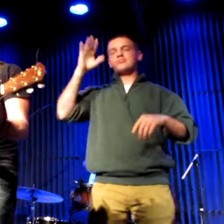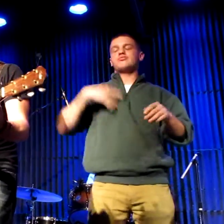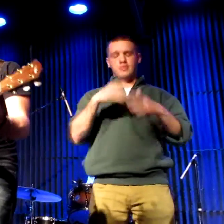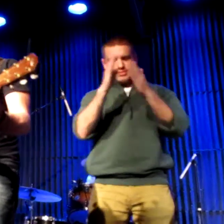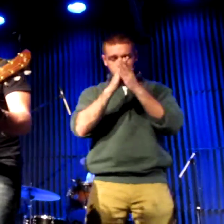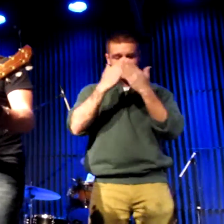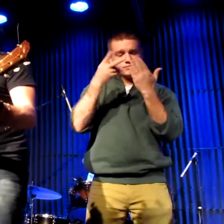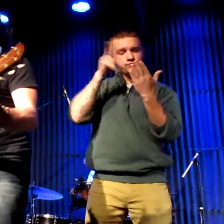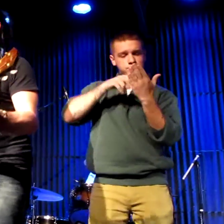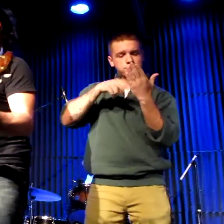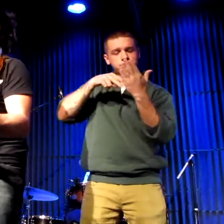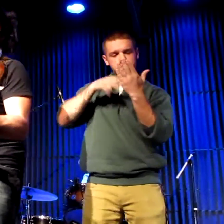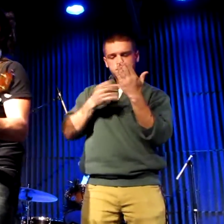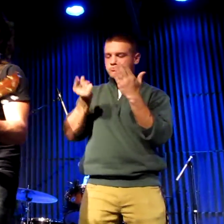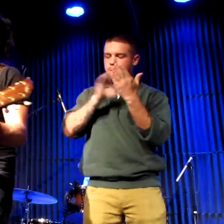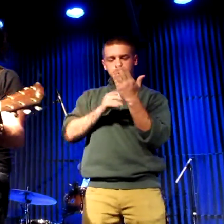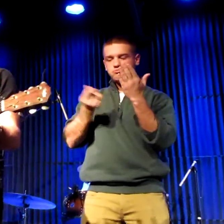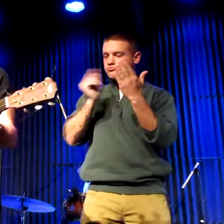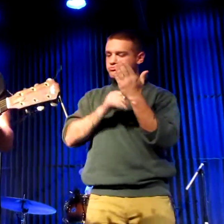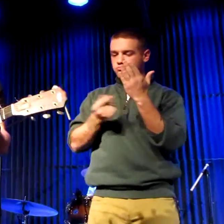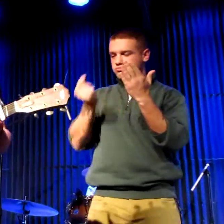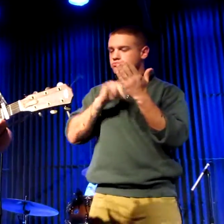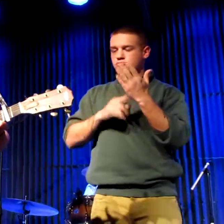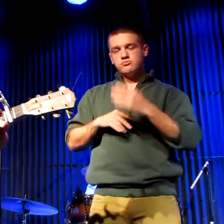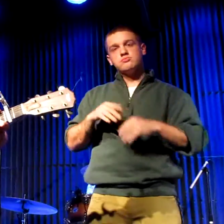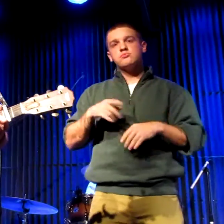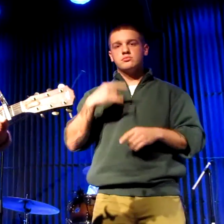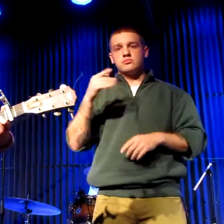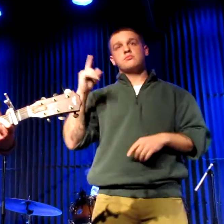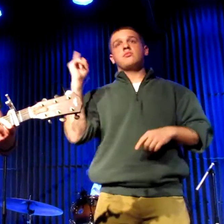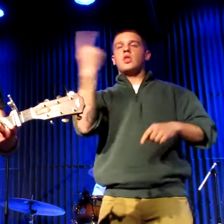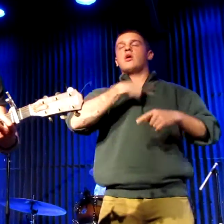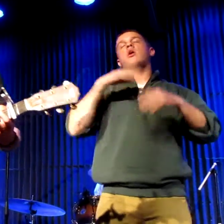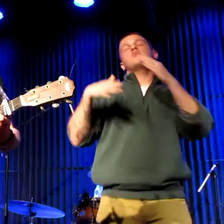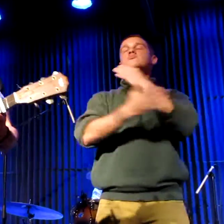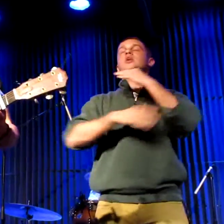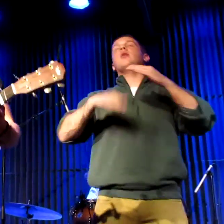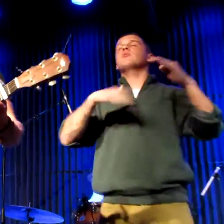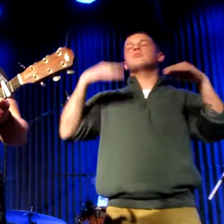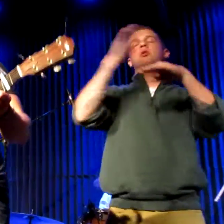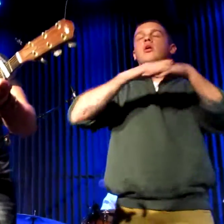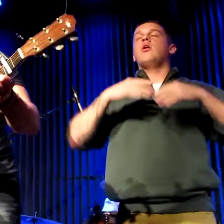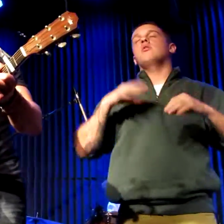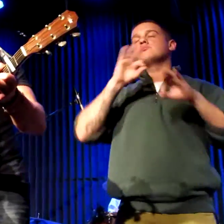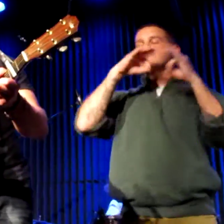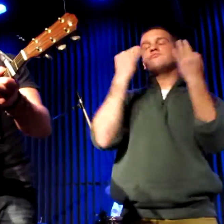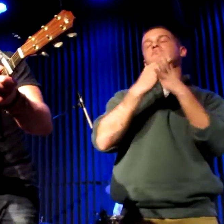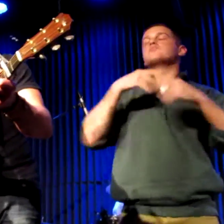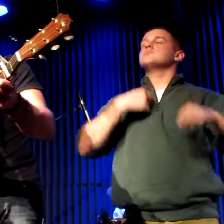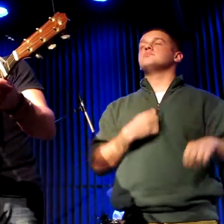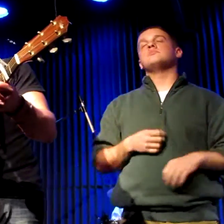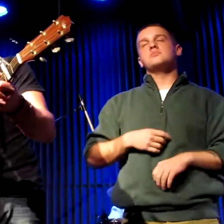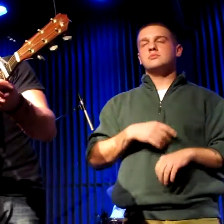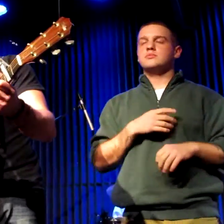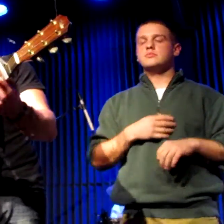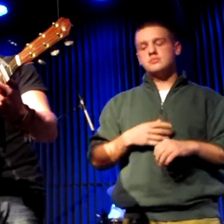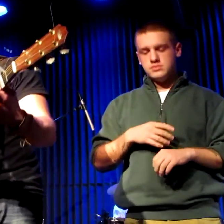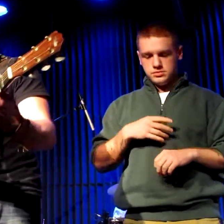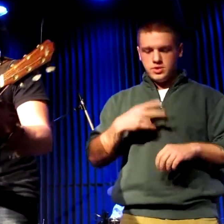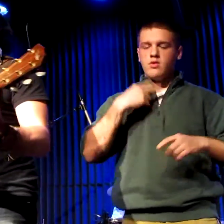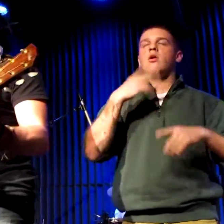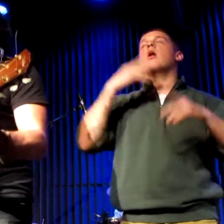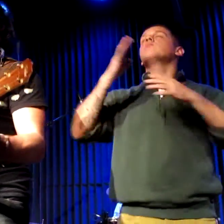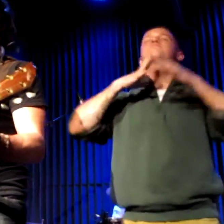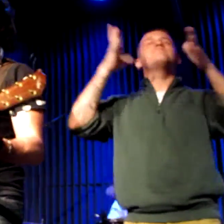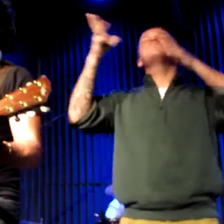a read, to censure based upon morality, is how our country came to be. We will raise a rebel ruckus, voices howl until they're